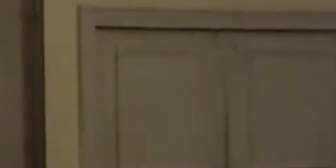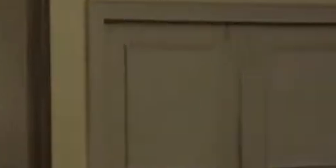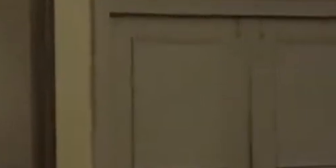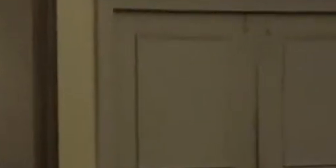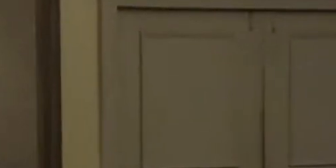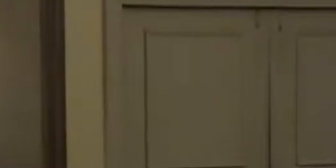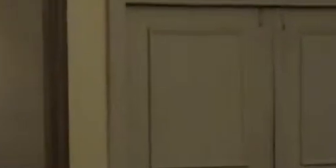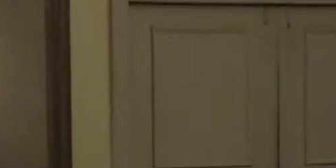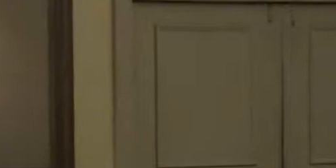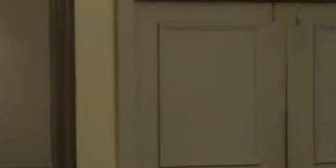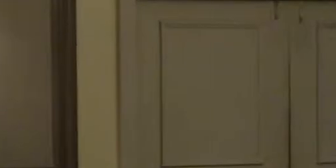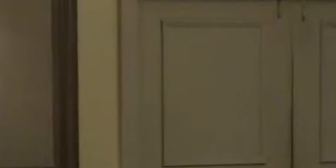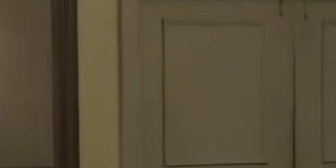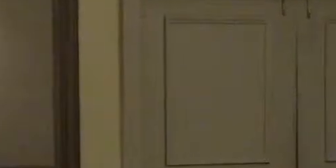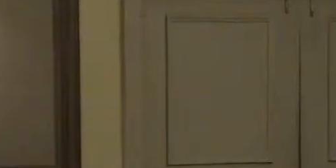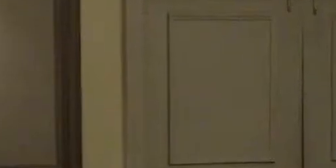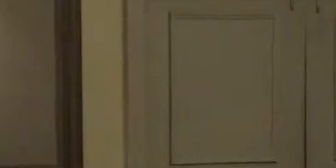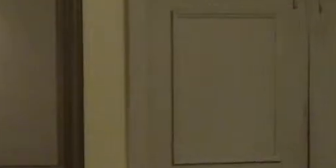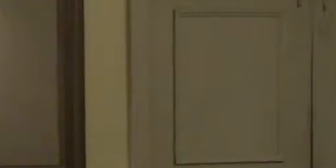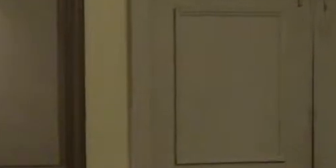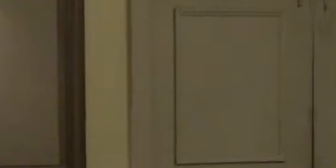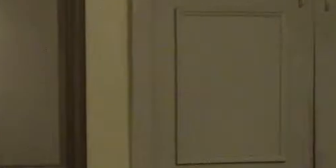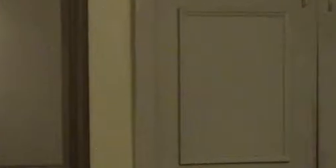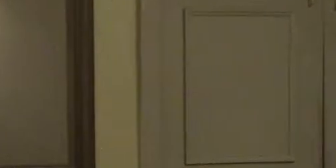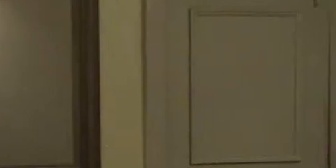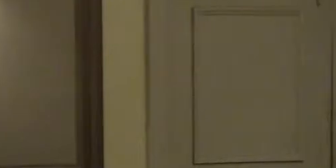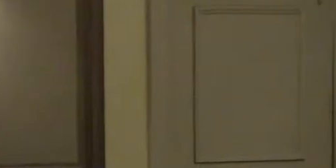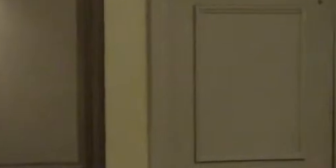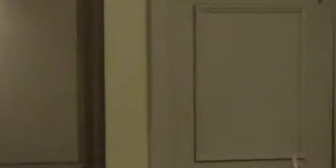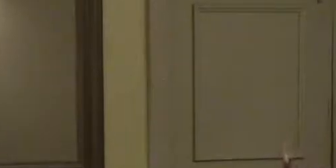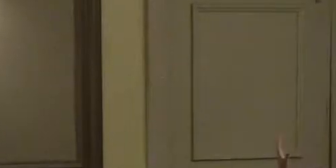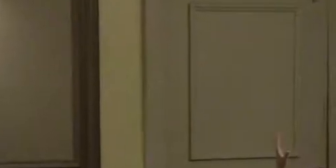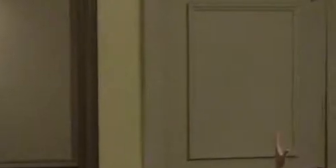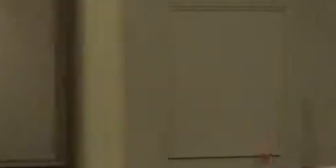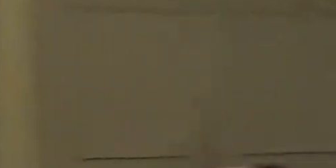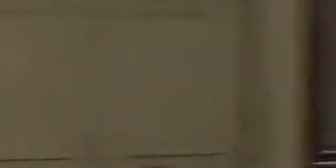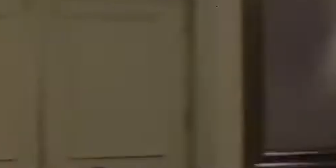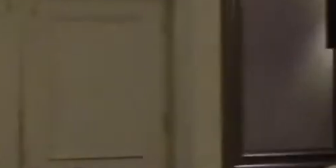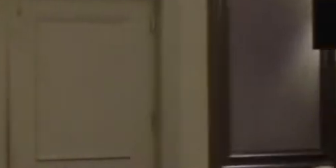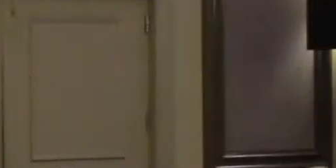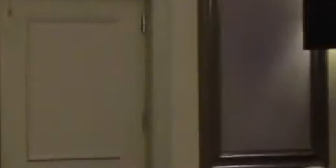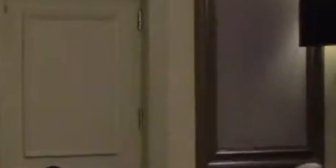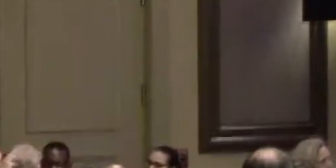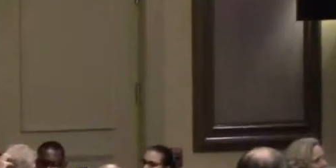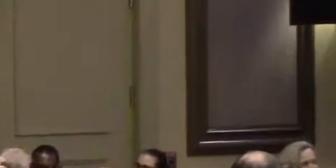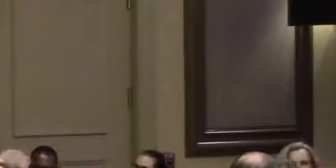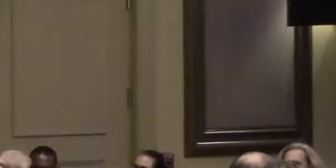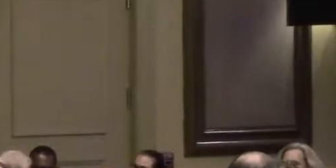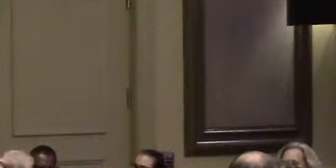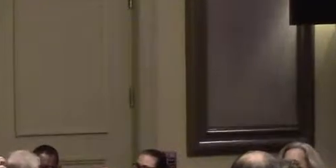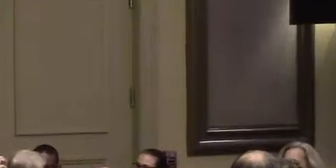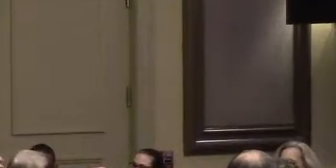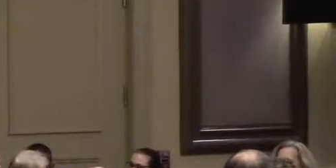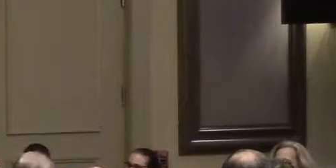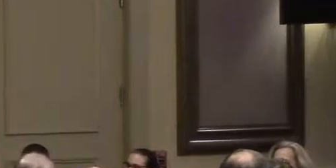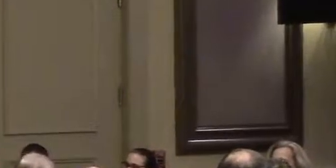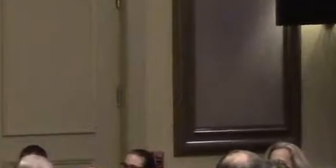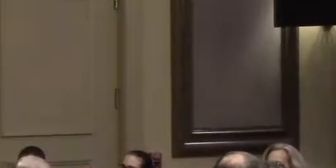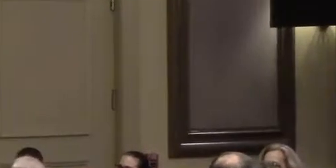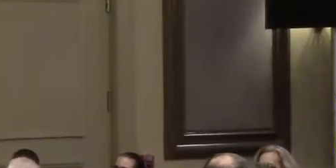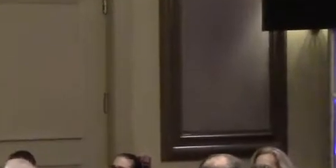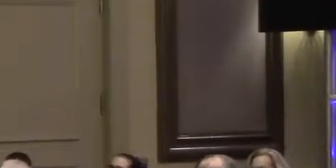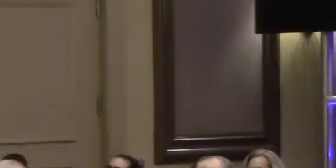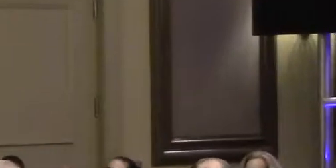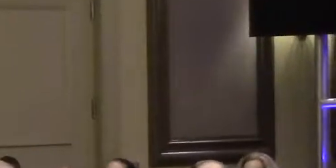First, like to thank my hosts from Florida Health Care Plans, Missy Holden and her colleagues, who generously sponsored our table and